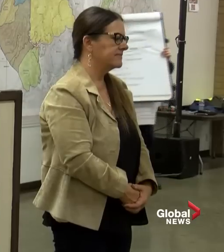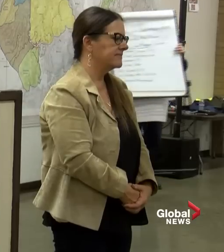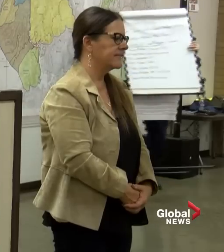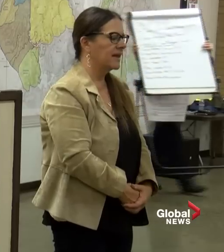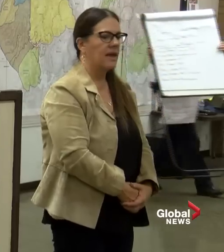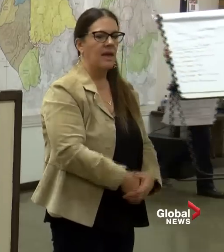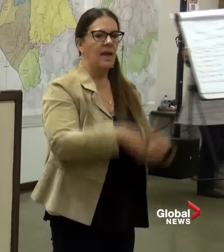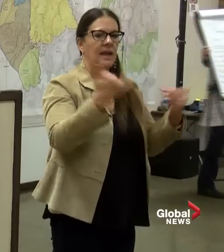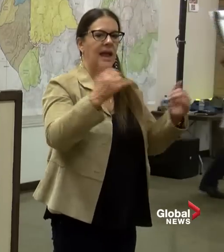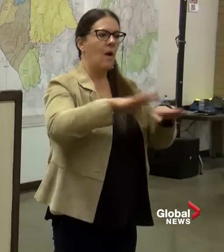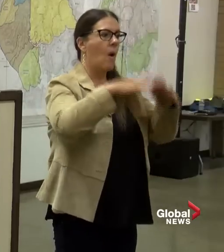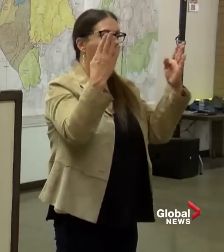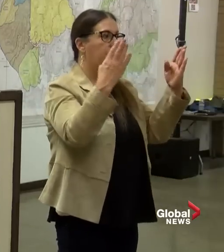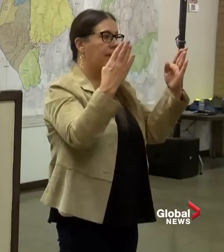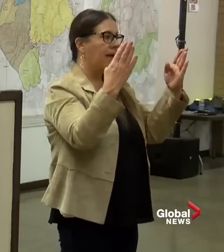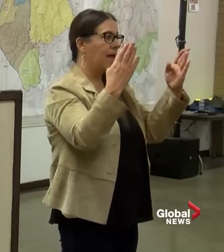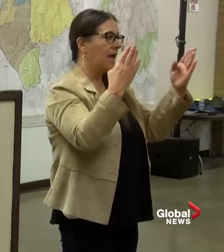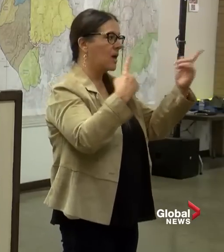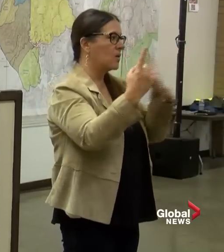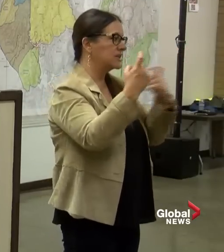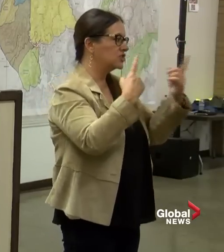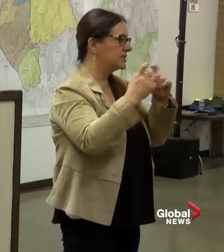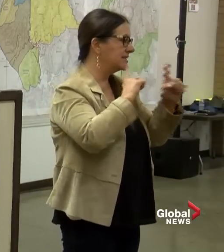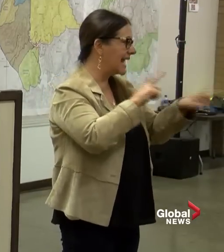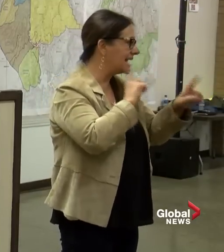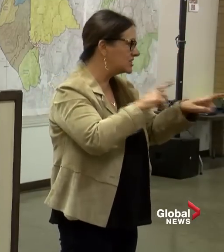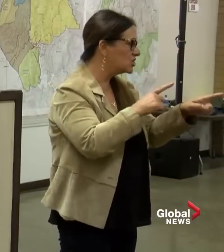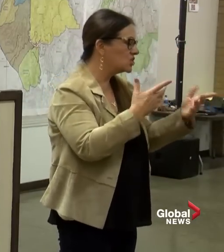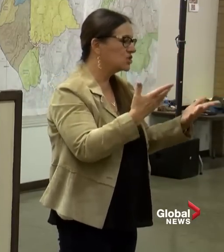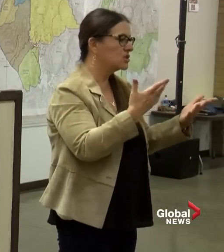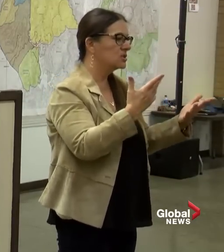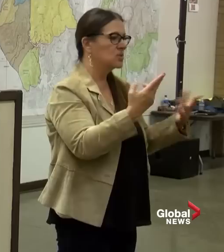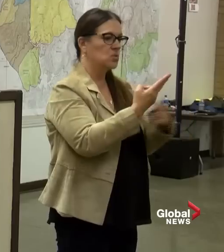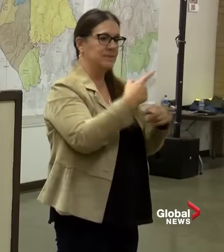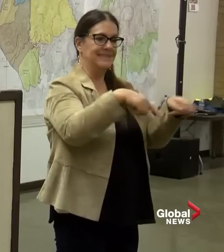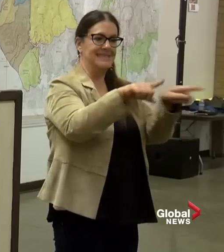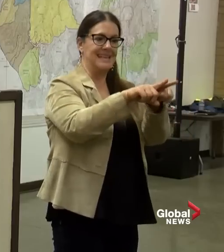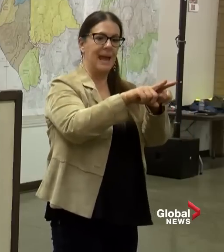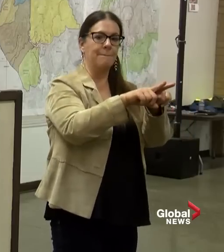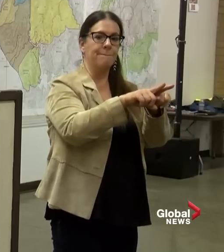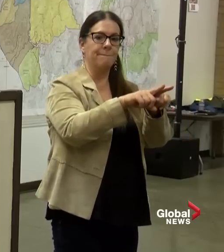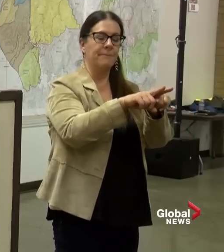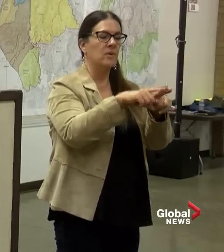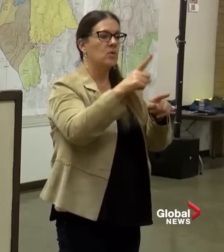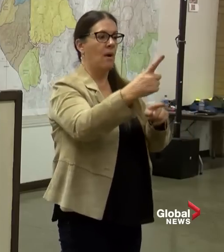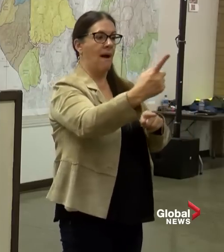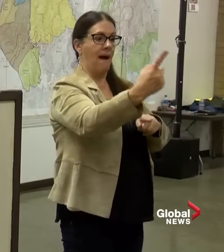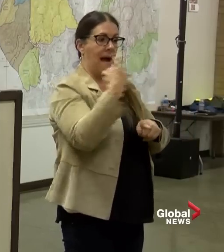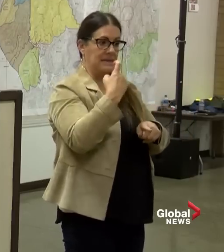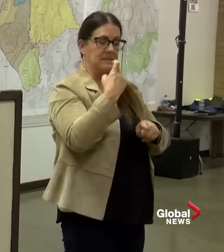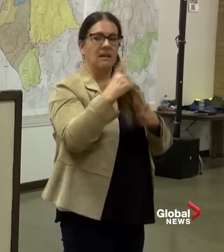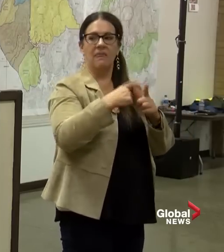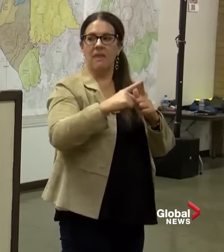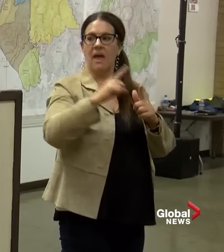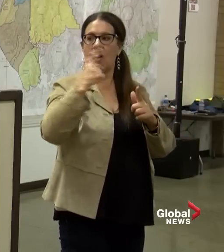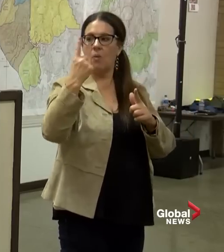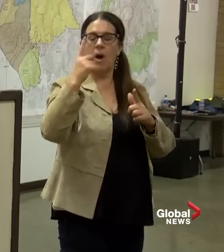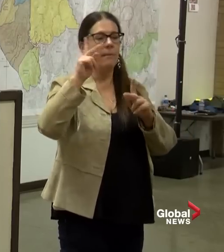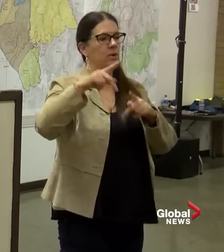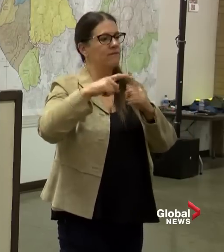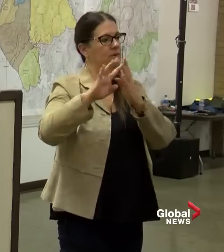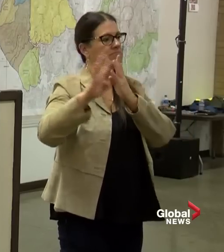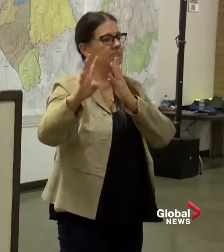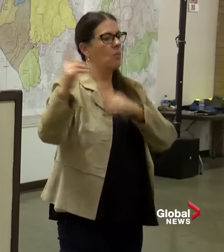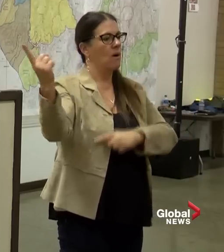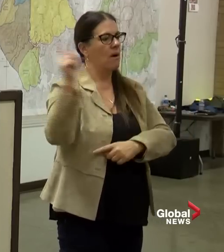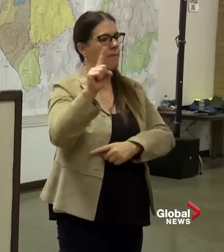We'll now open our question and answer session. We'll use the same process we have in the past where we'll welcome up one person at a time,